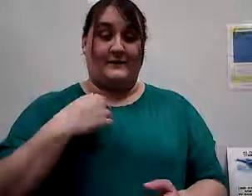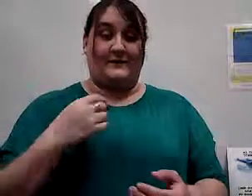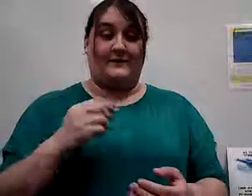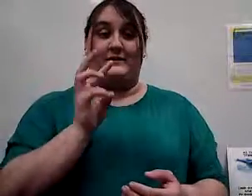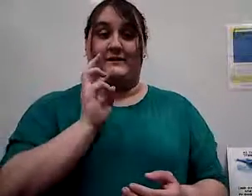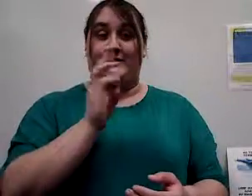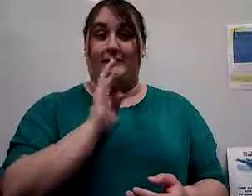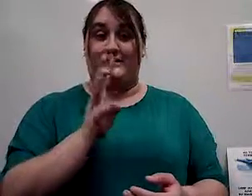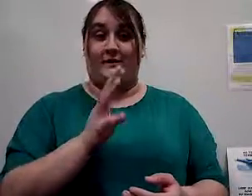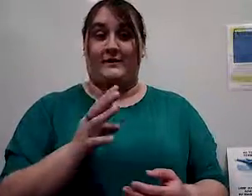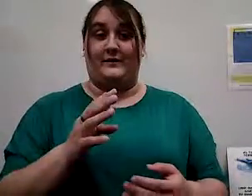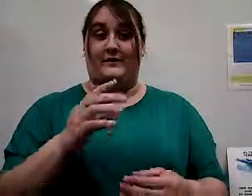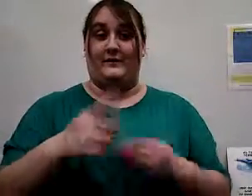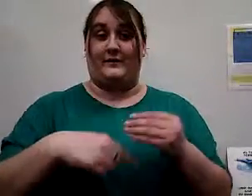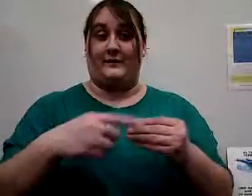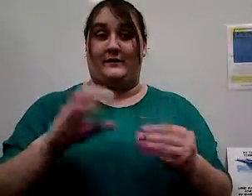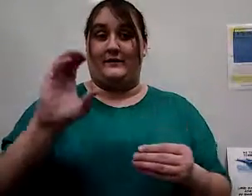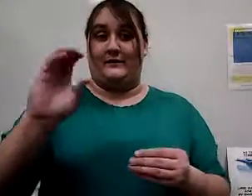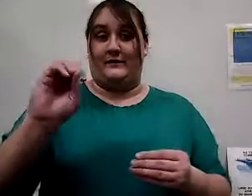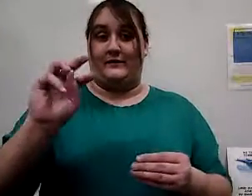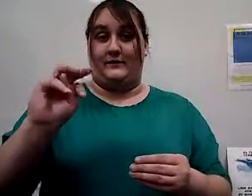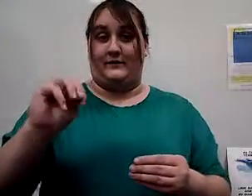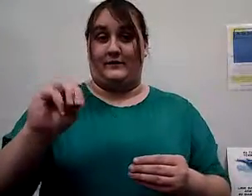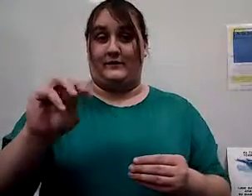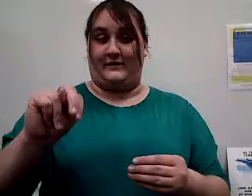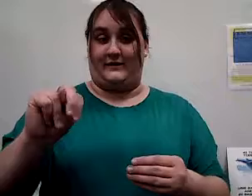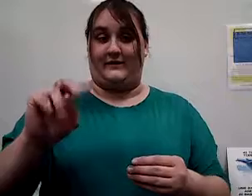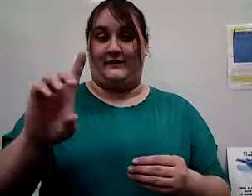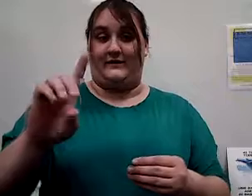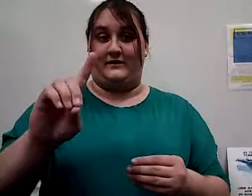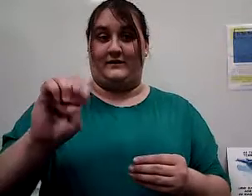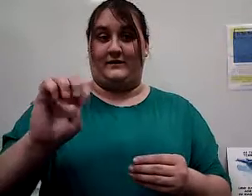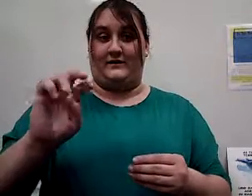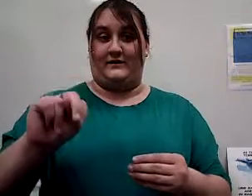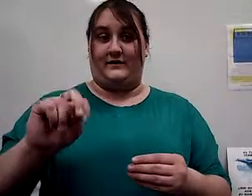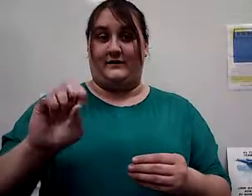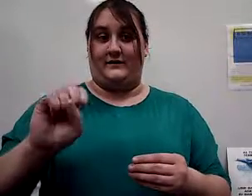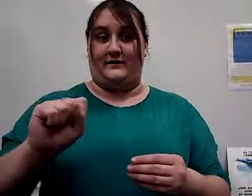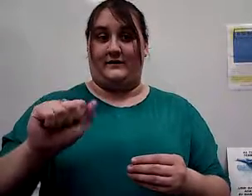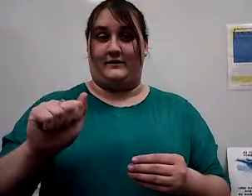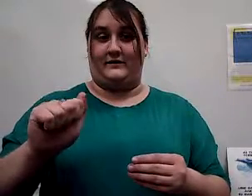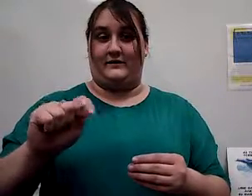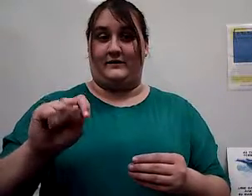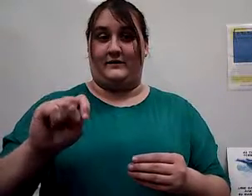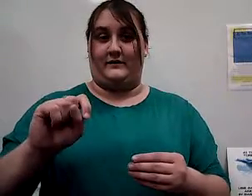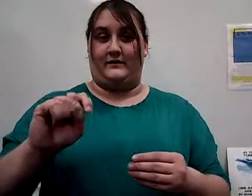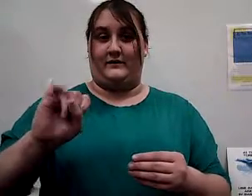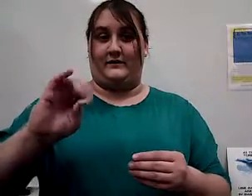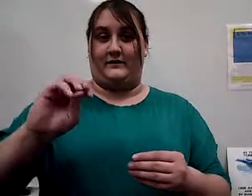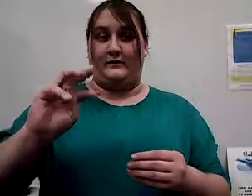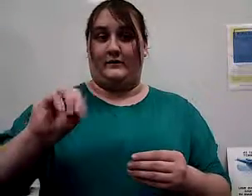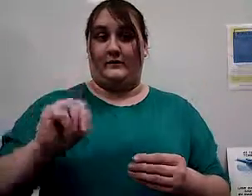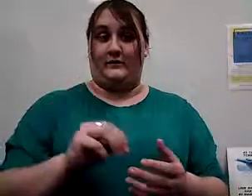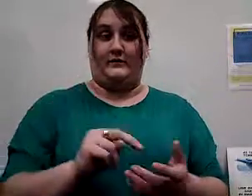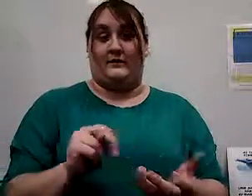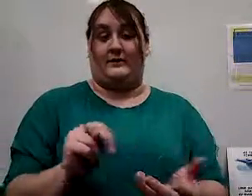outside. I want you to tell me how this got here. We need to come up with how it is. And I said, you can only tell me, or you can only ask me questions that end in yes and